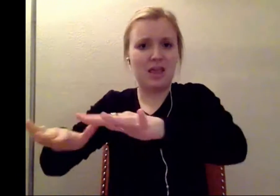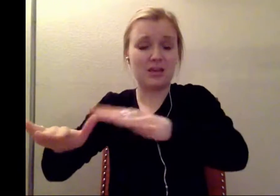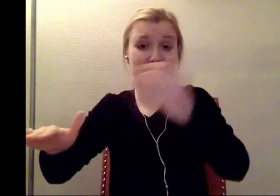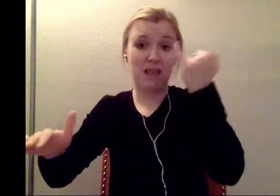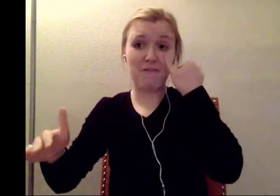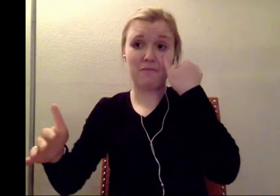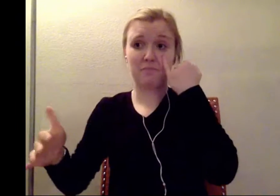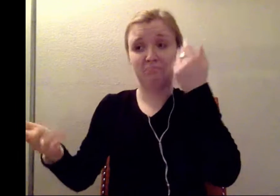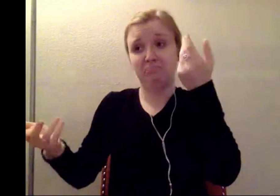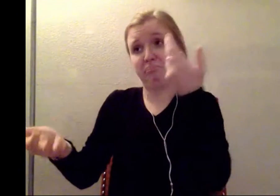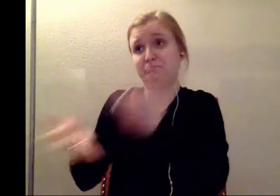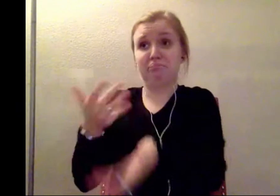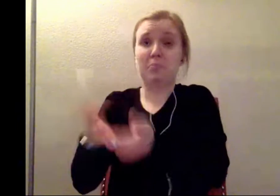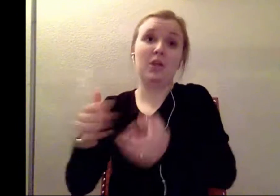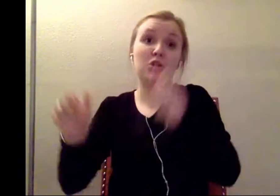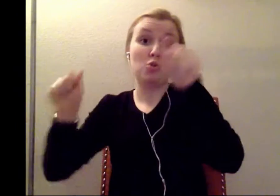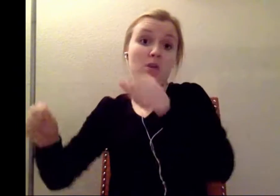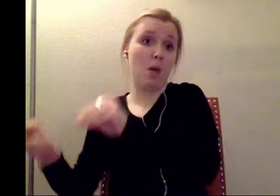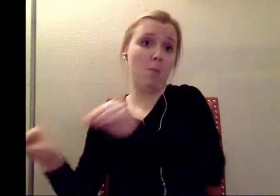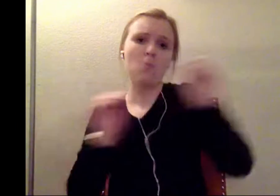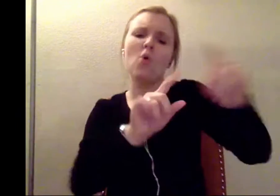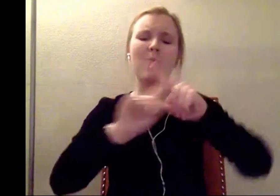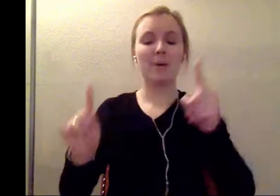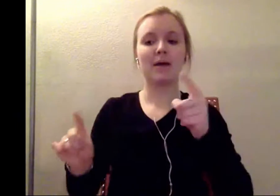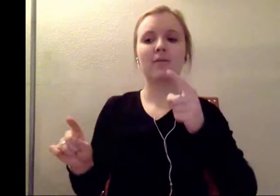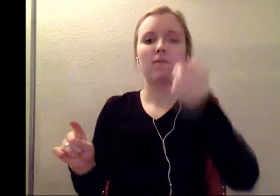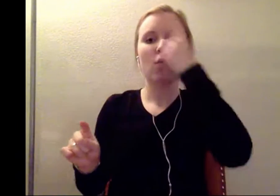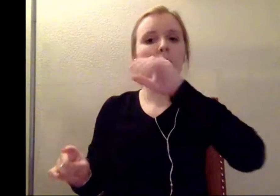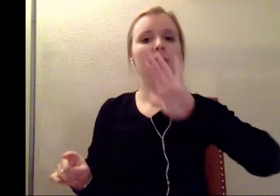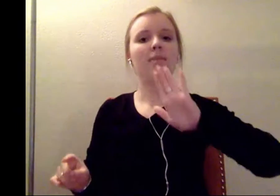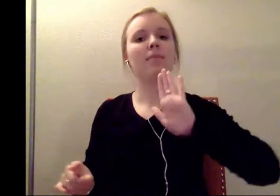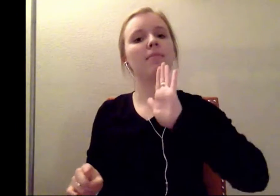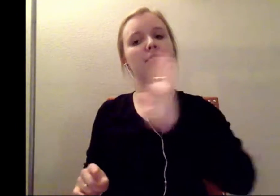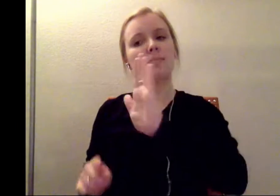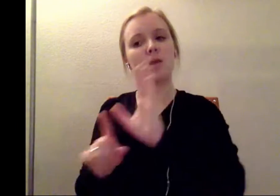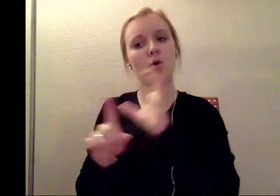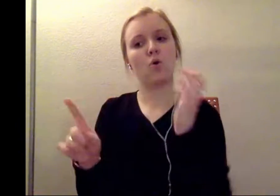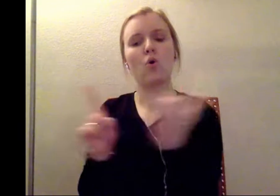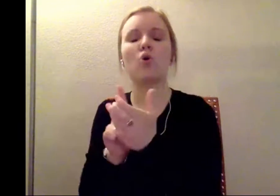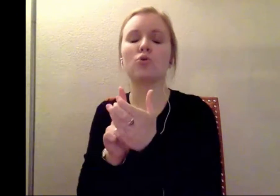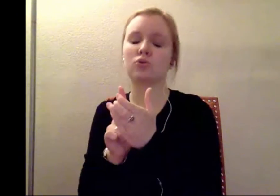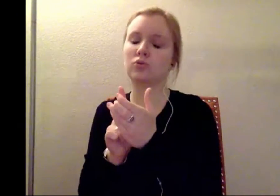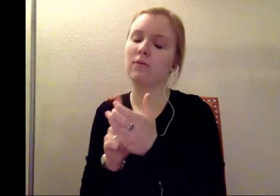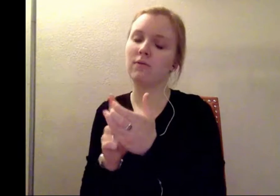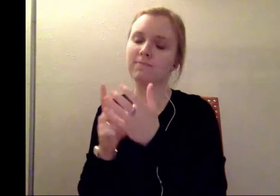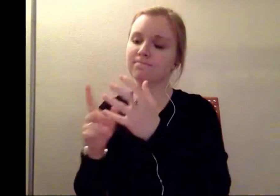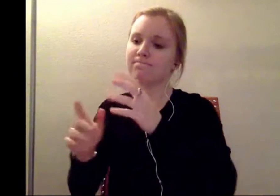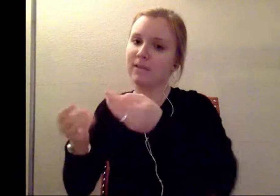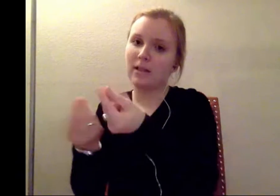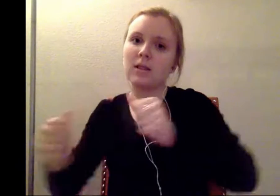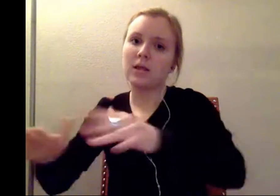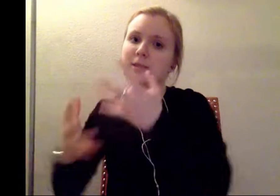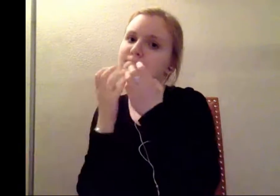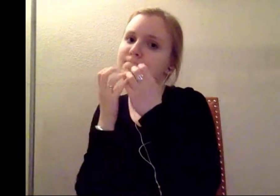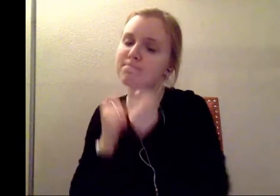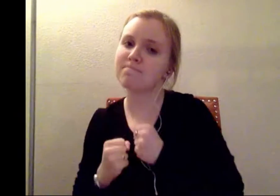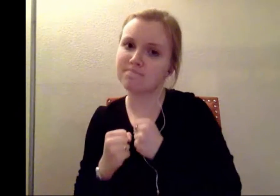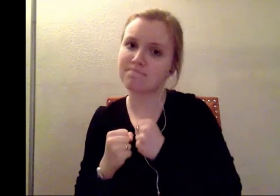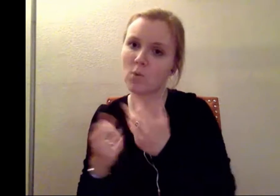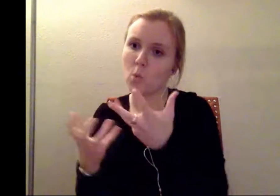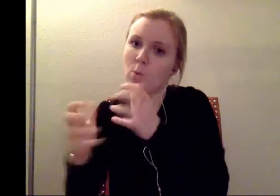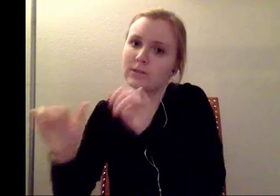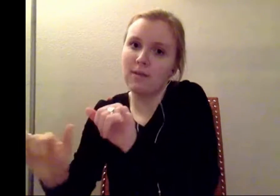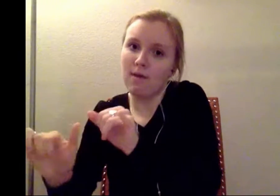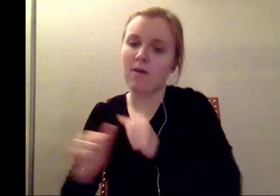a big disconnect and problem between the American policymakers and the Vietnamese. And it actually